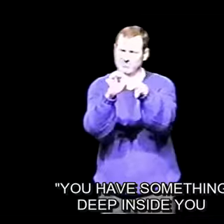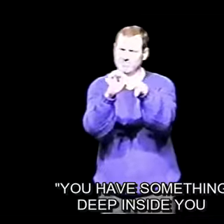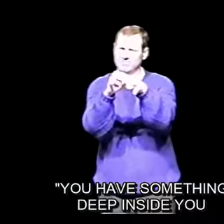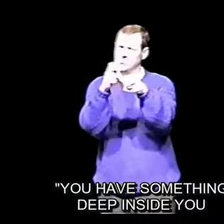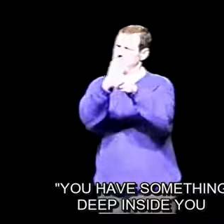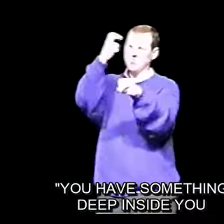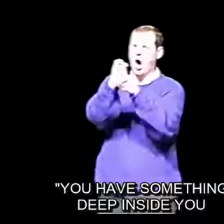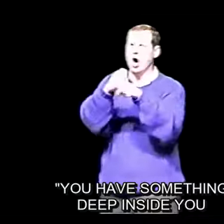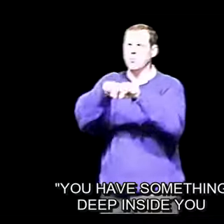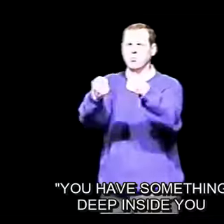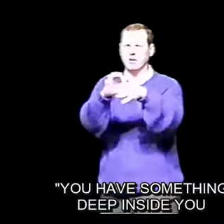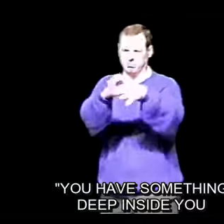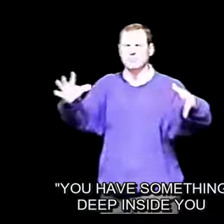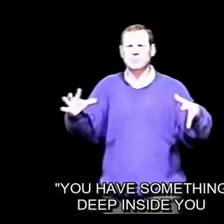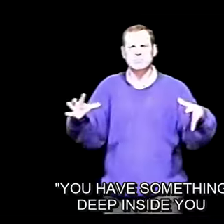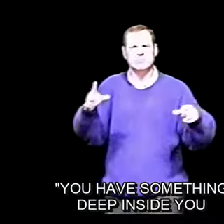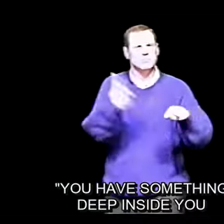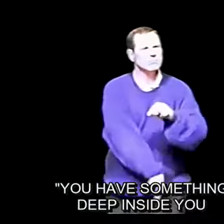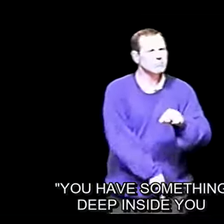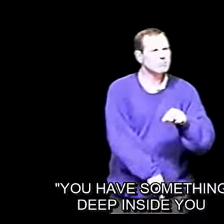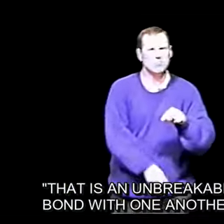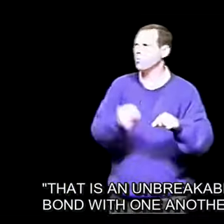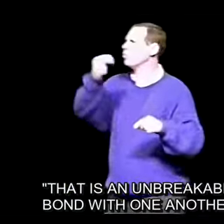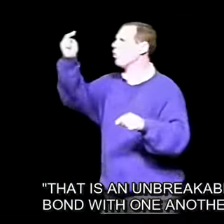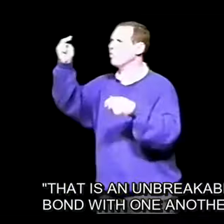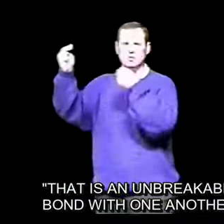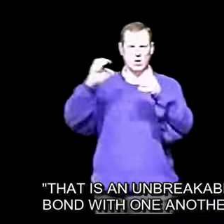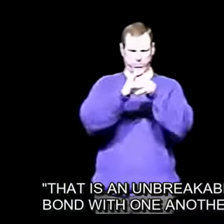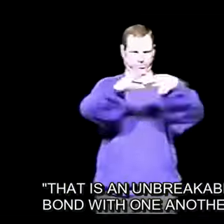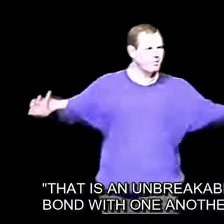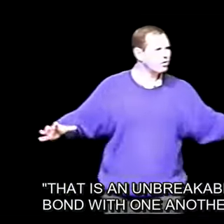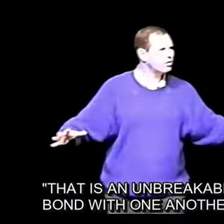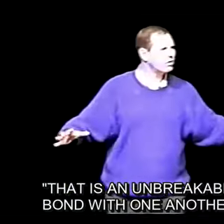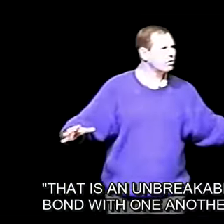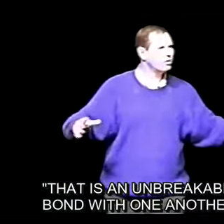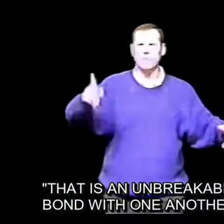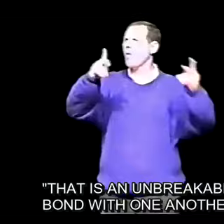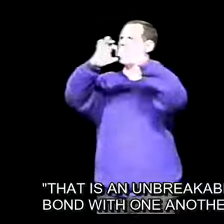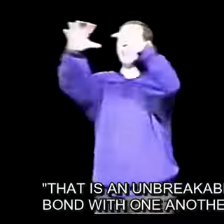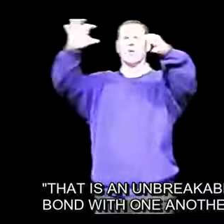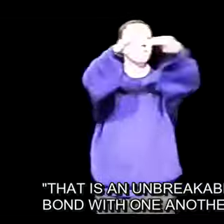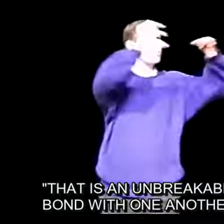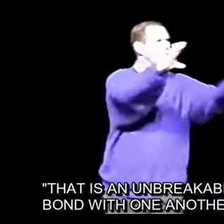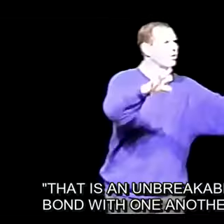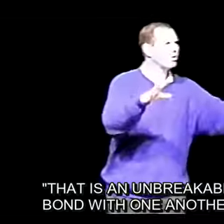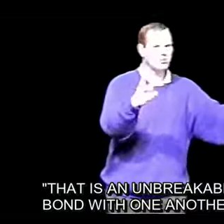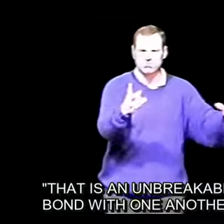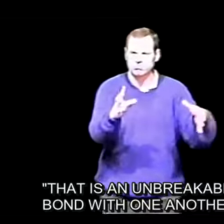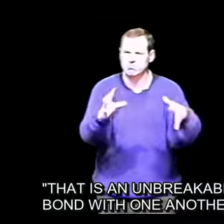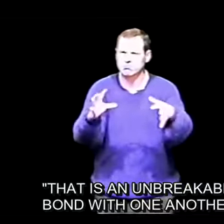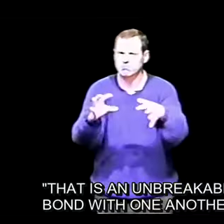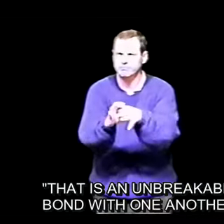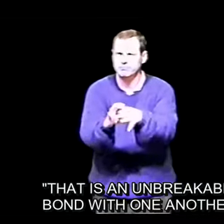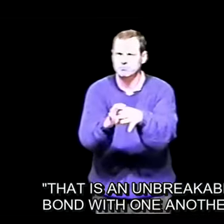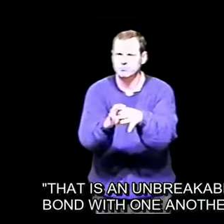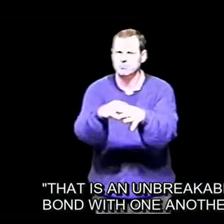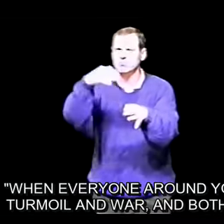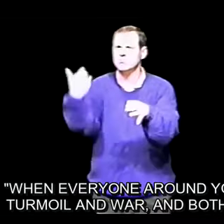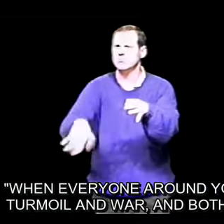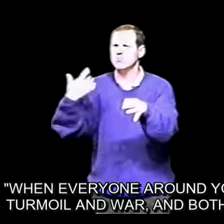inside you that is an unbreakable bond with one another. When everyone around you